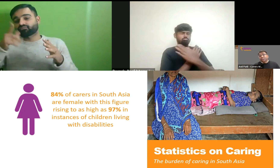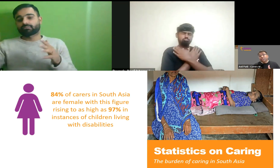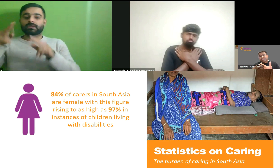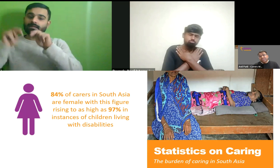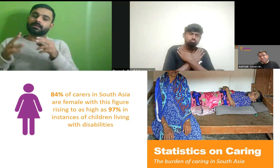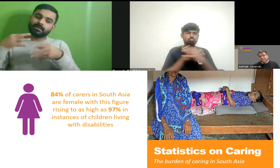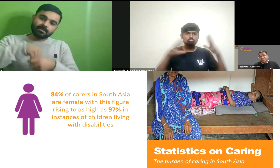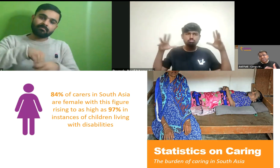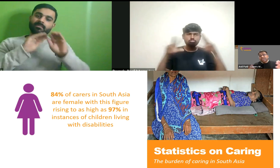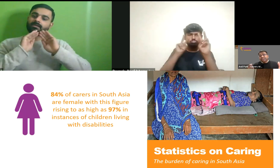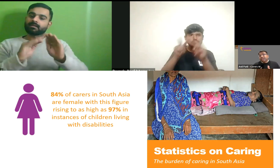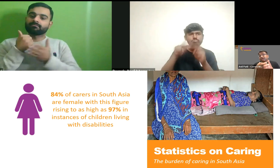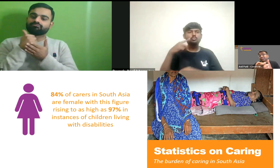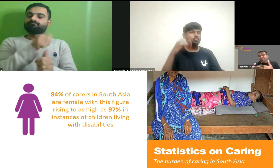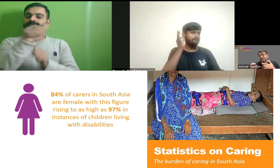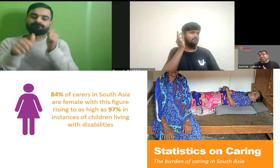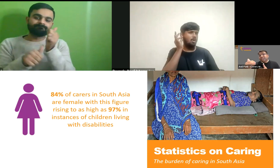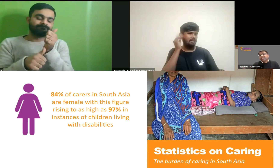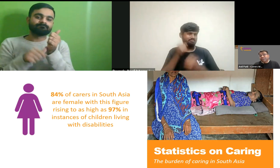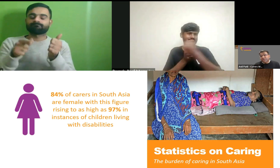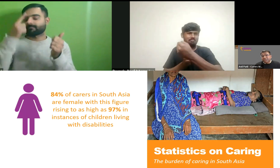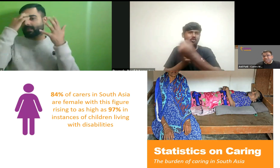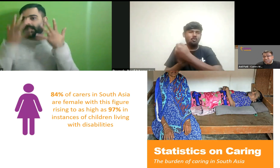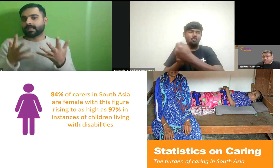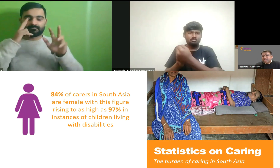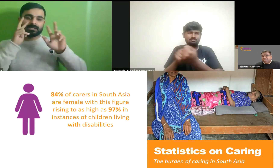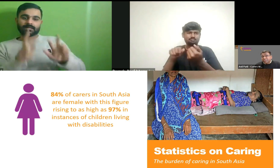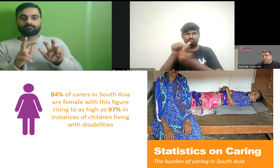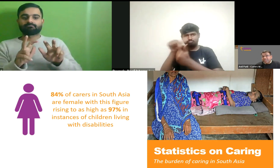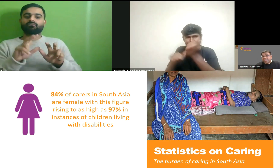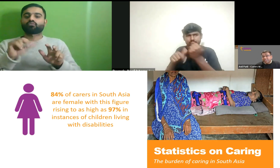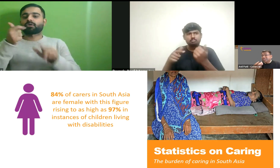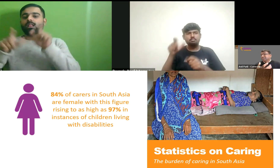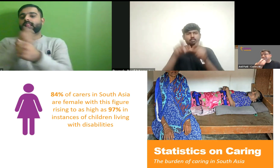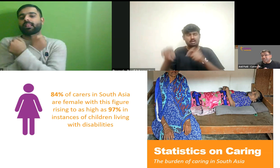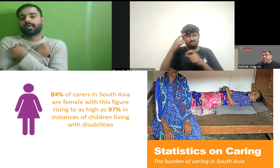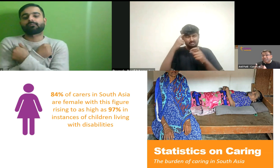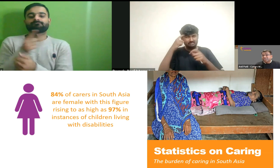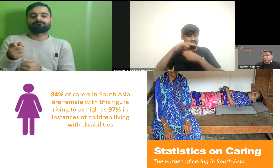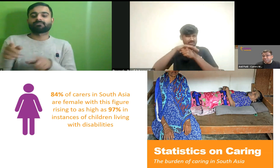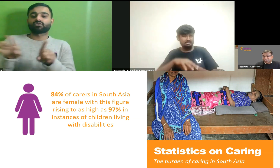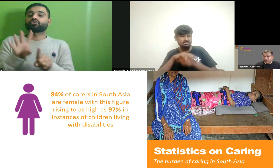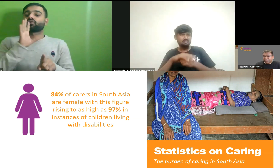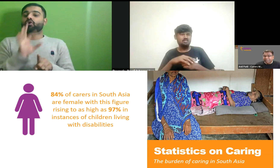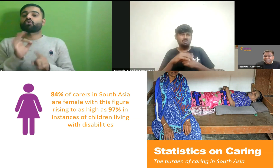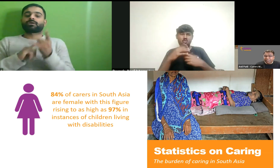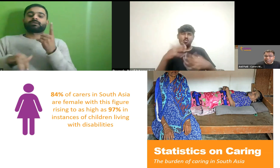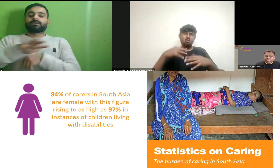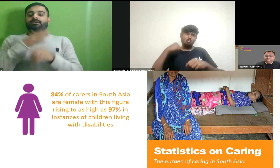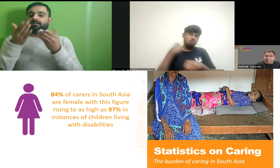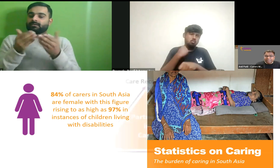help, support, and assistance. They are burdened with caring for someone they love dearly. This is real situation.